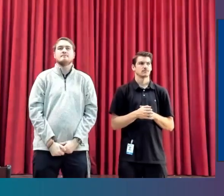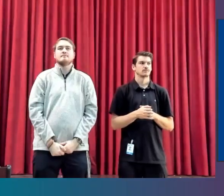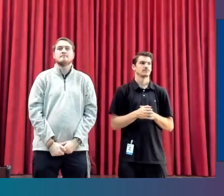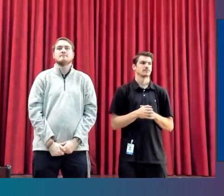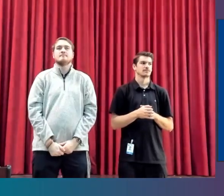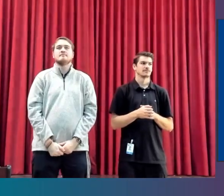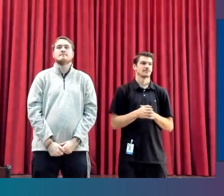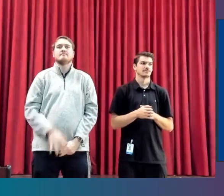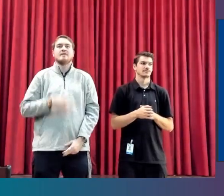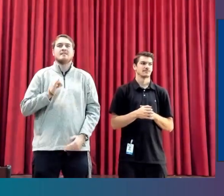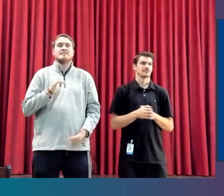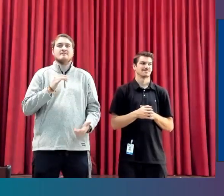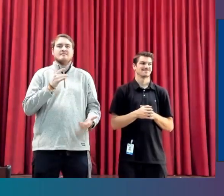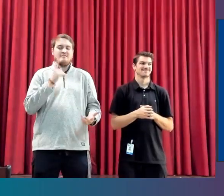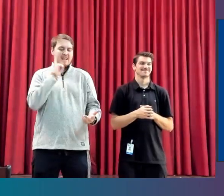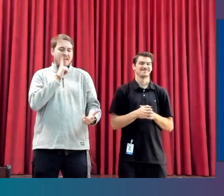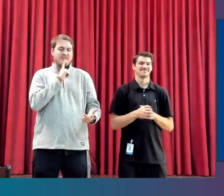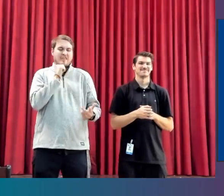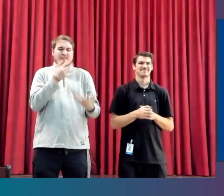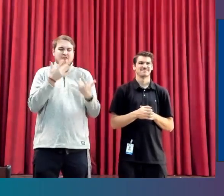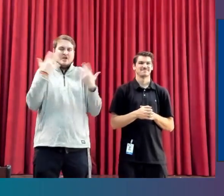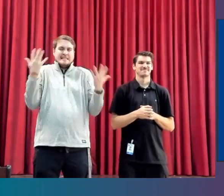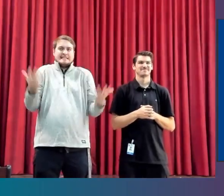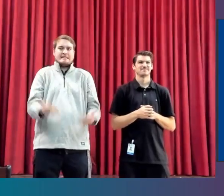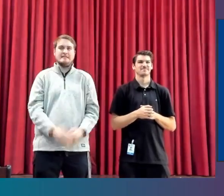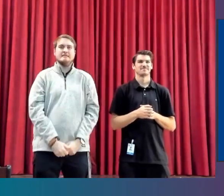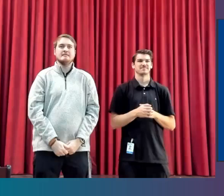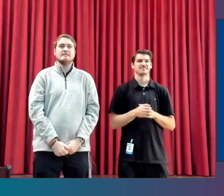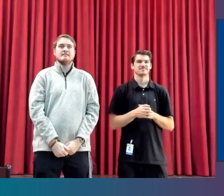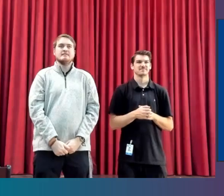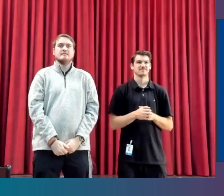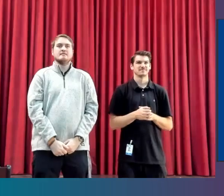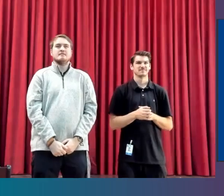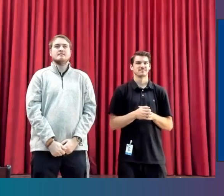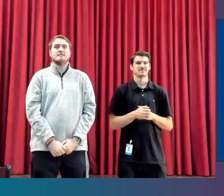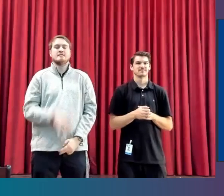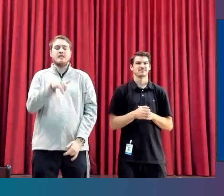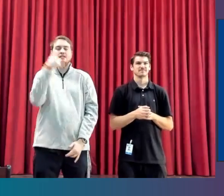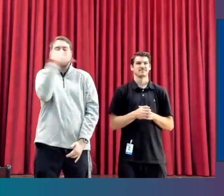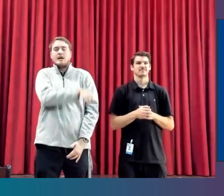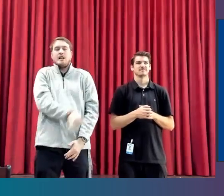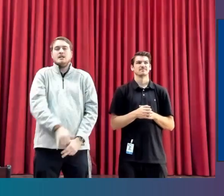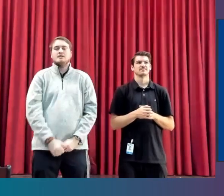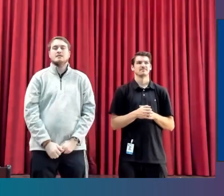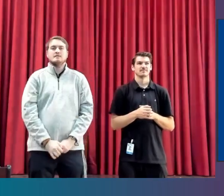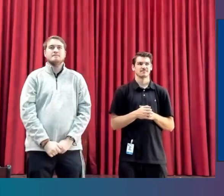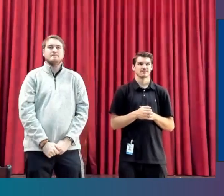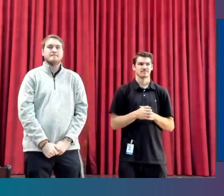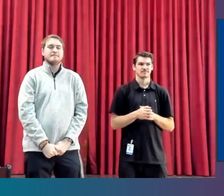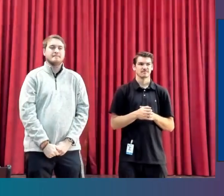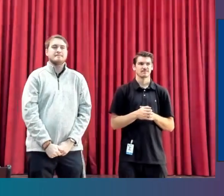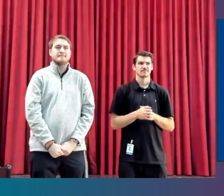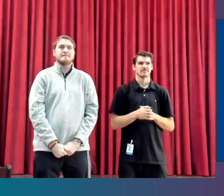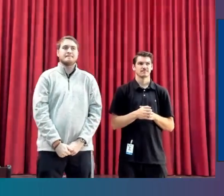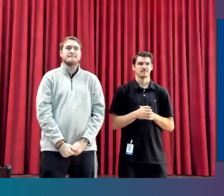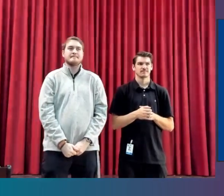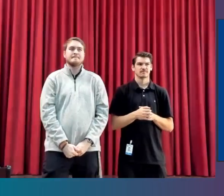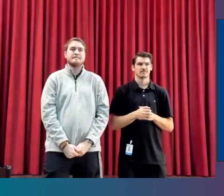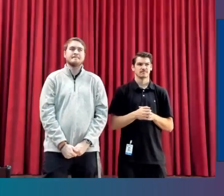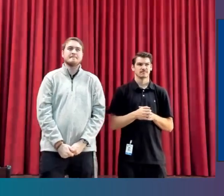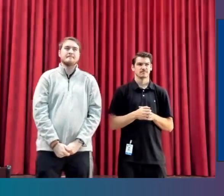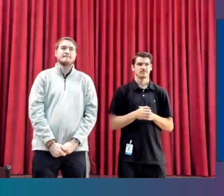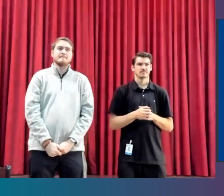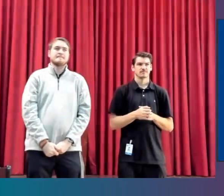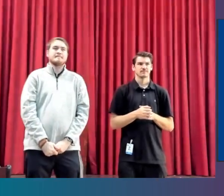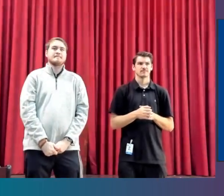when our clothes are dry, you know? And I feel like deaf folks here having to go downstairs is, you know, to do this over and over is